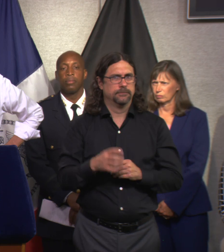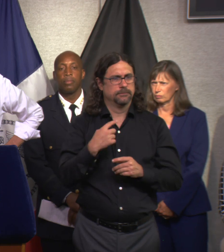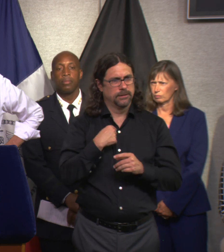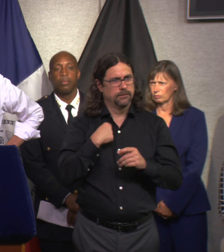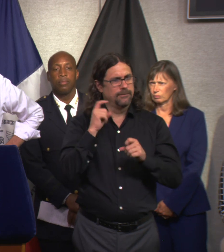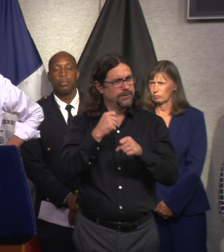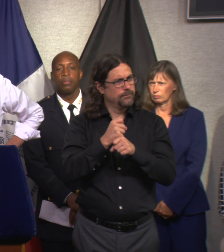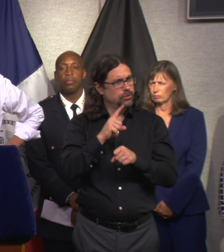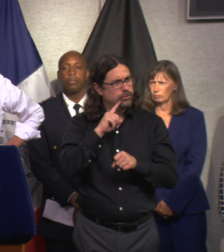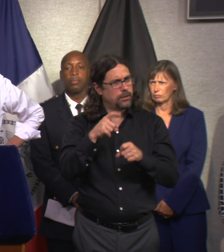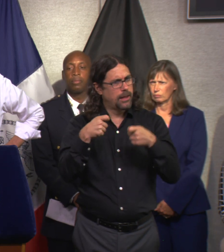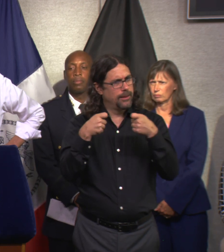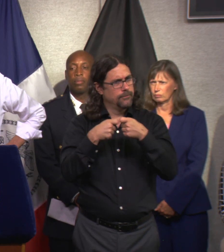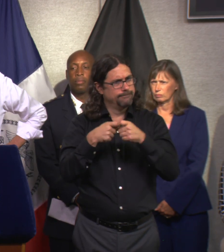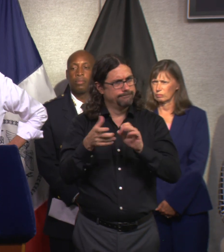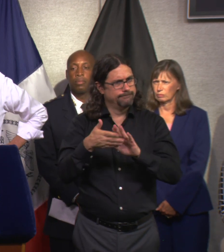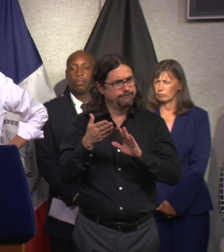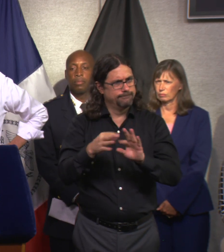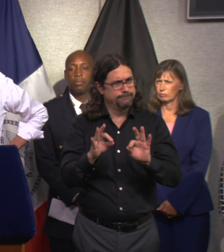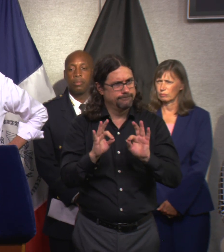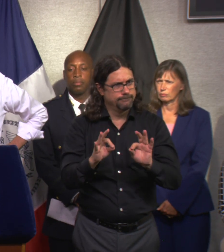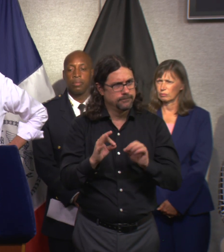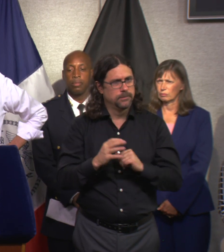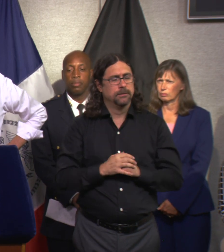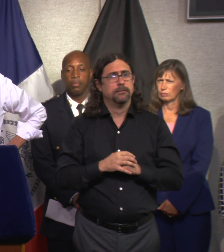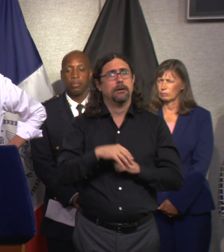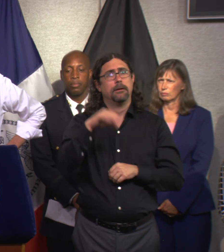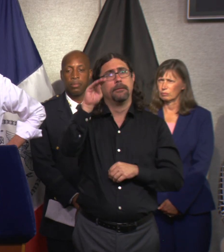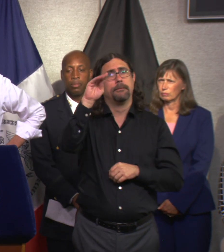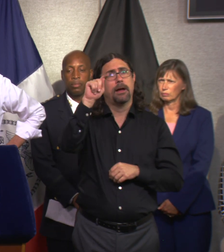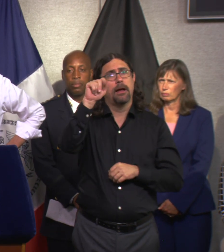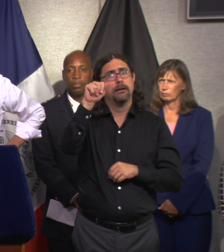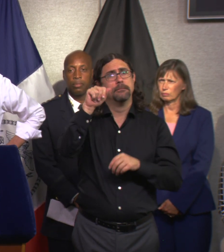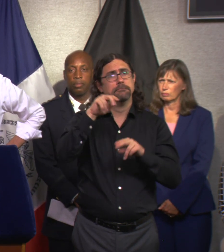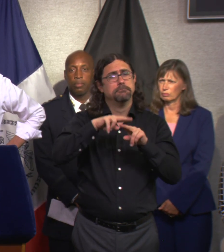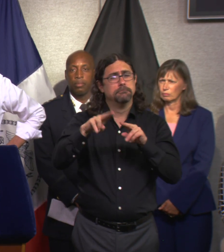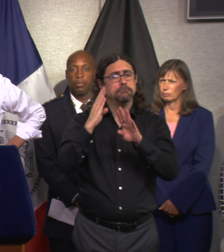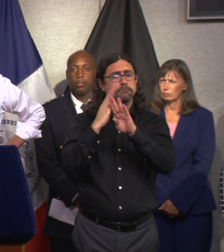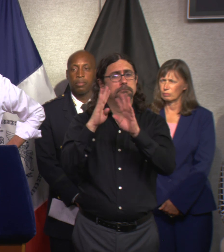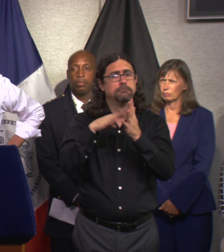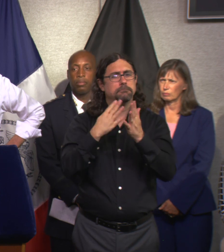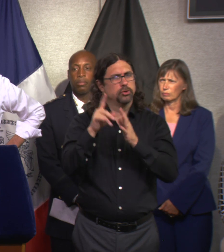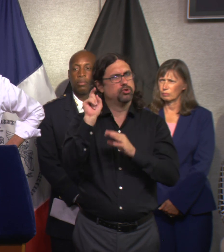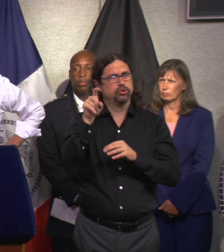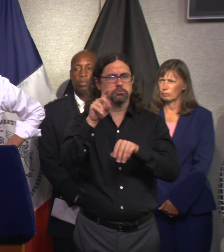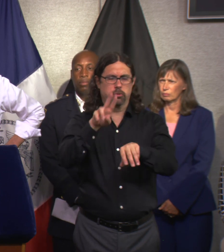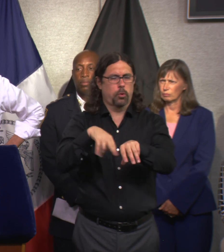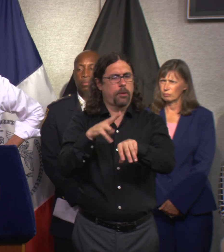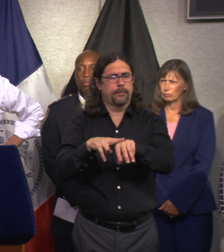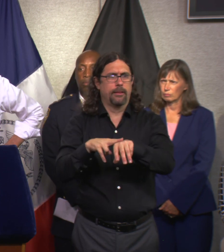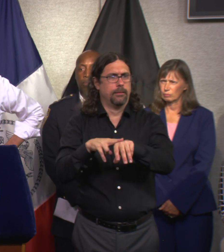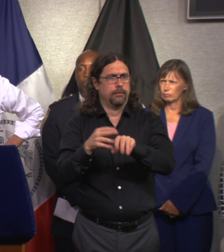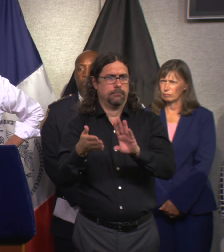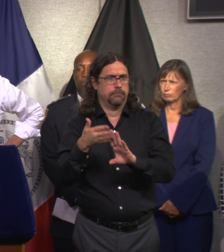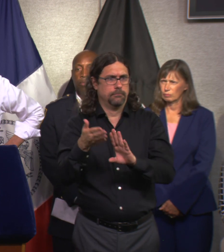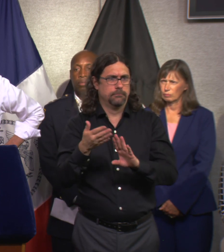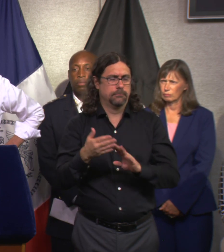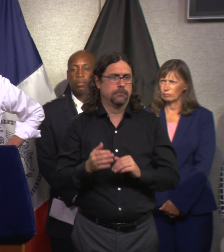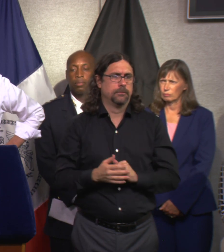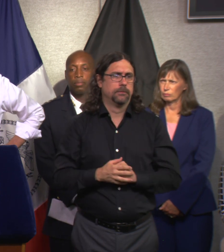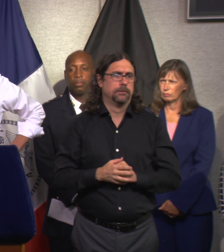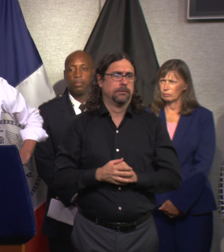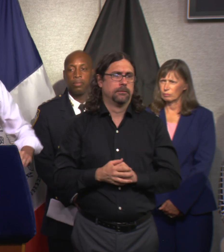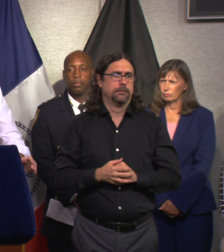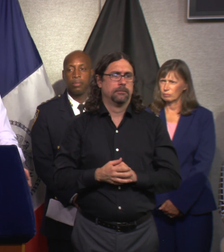whatever weekend schedule it runs on. To your question, though, I worry a lot about people on the subway